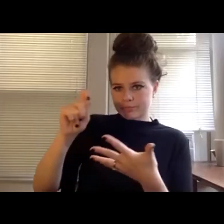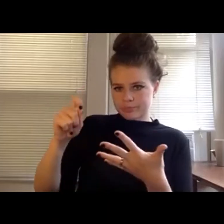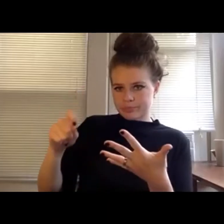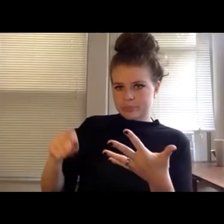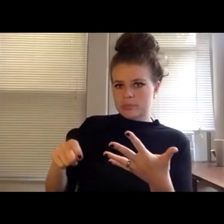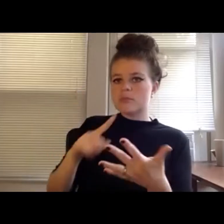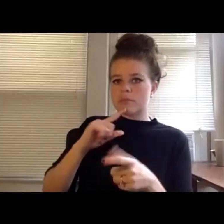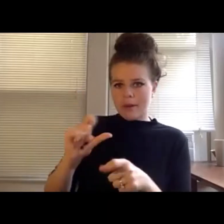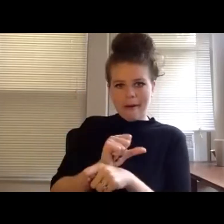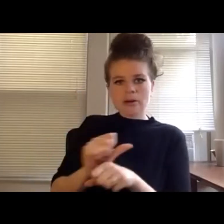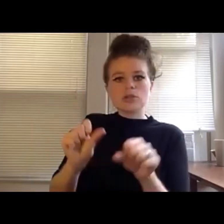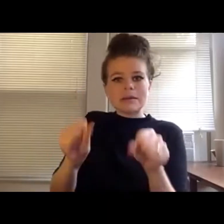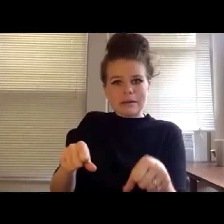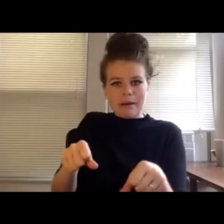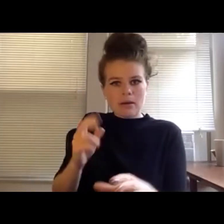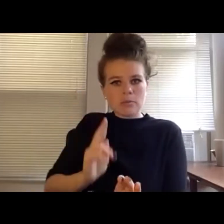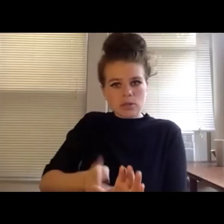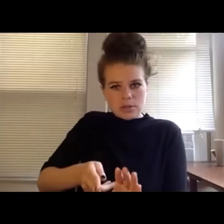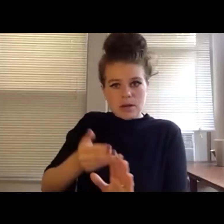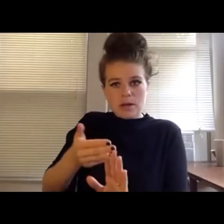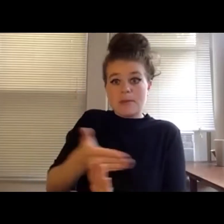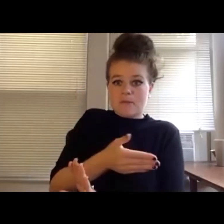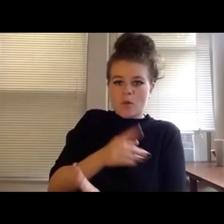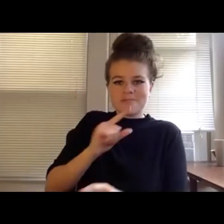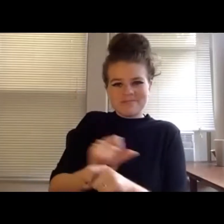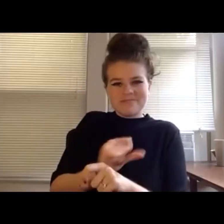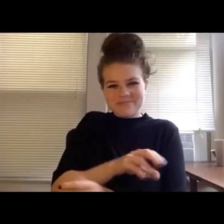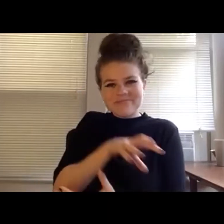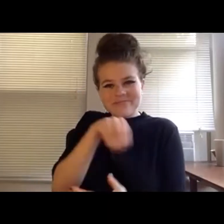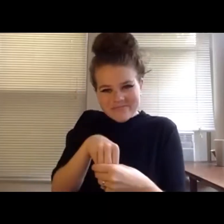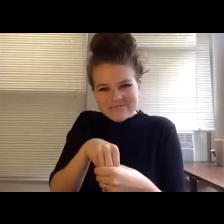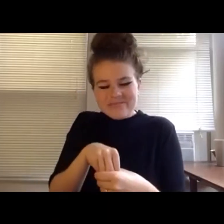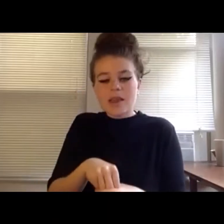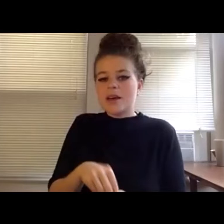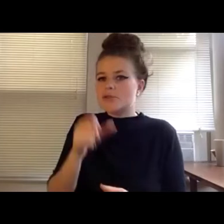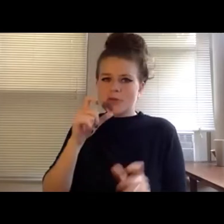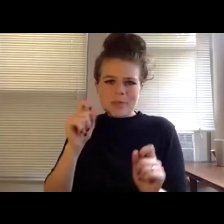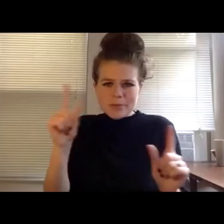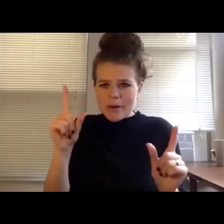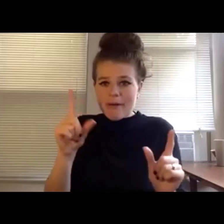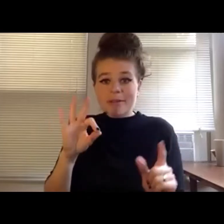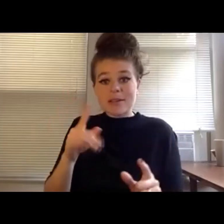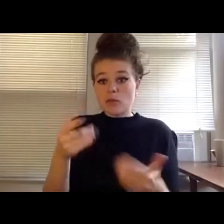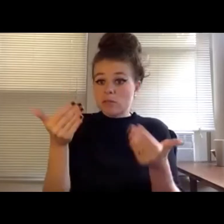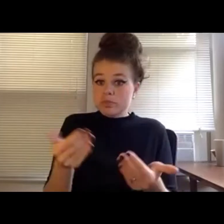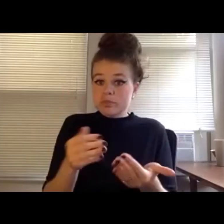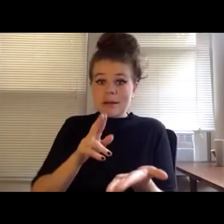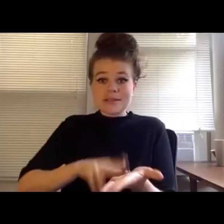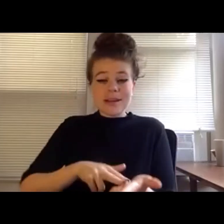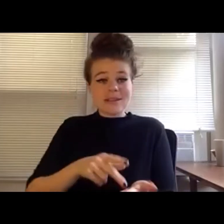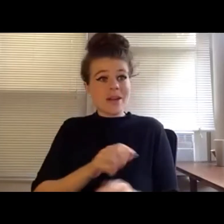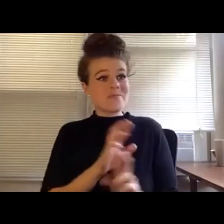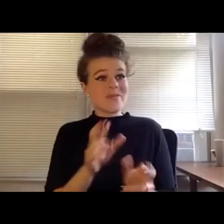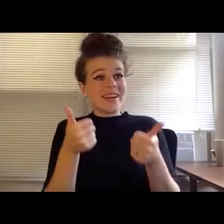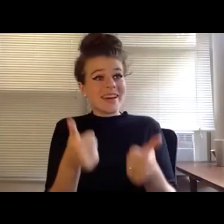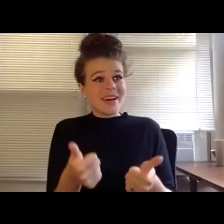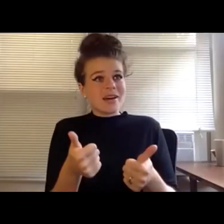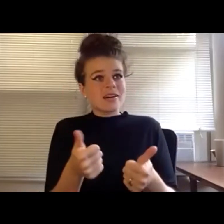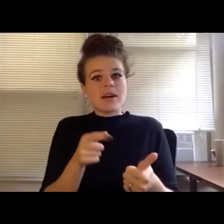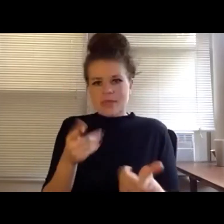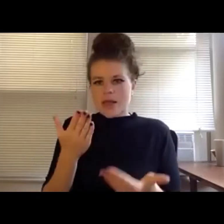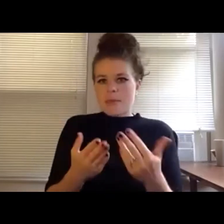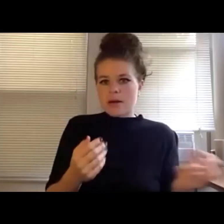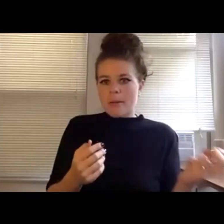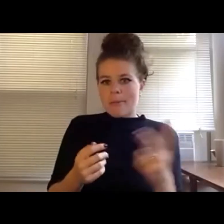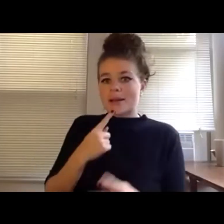eligibility criteria before you can enroll. So don't be surprised, even if you sign an informed consent, the study team might come back